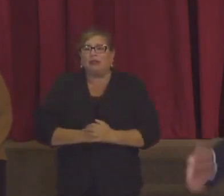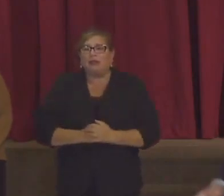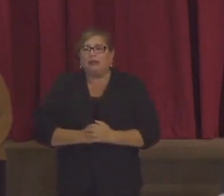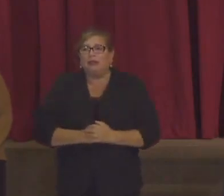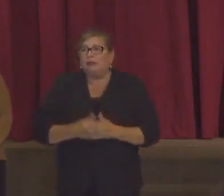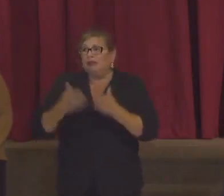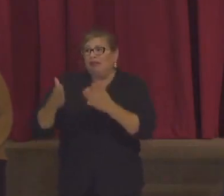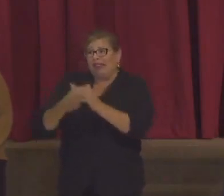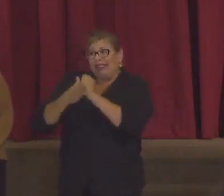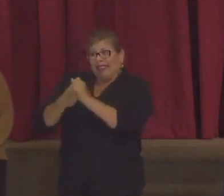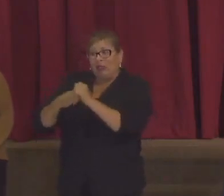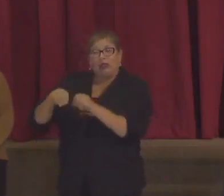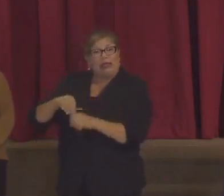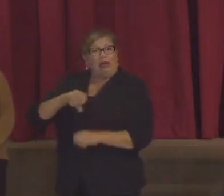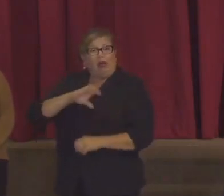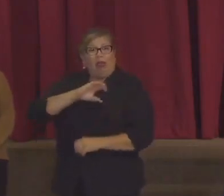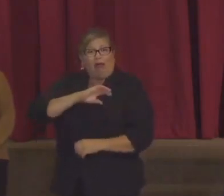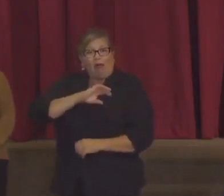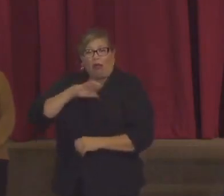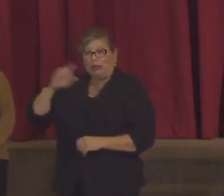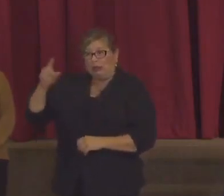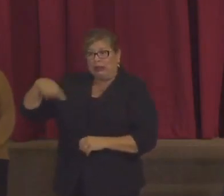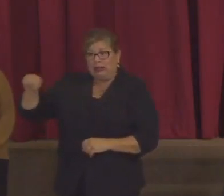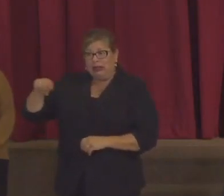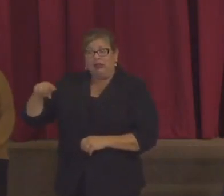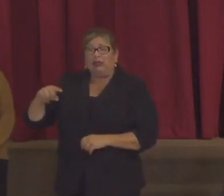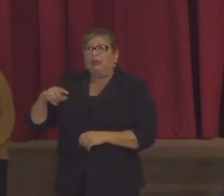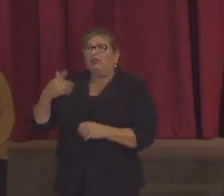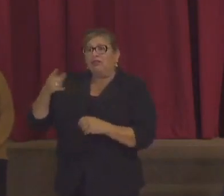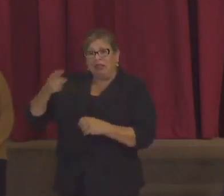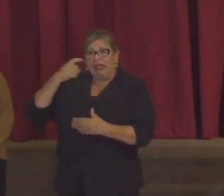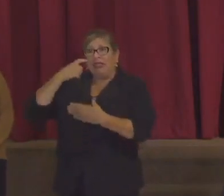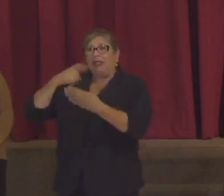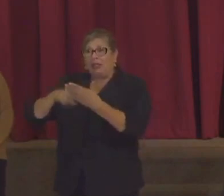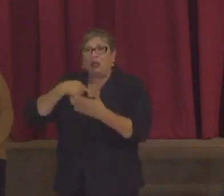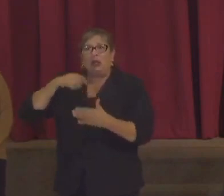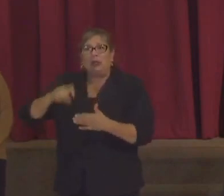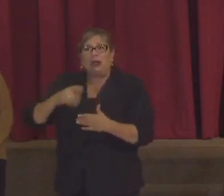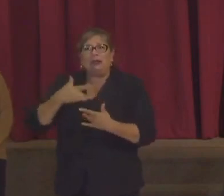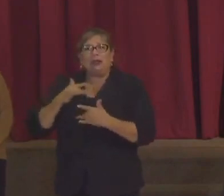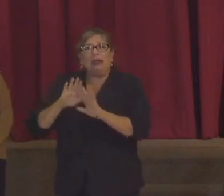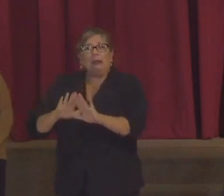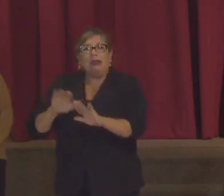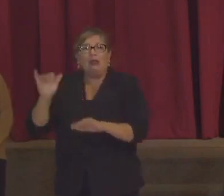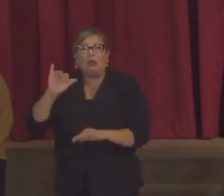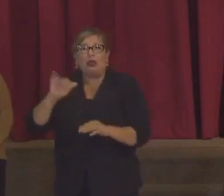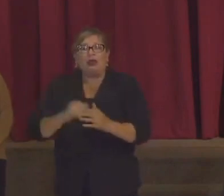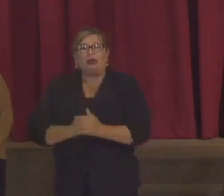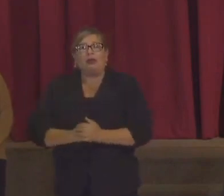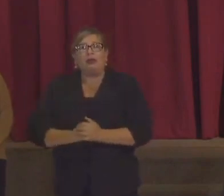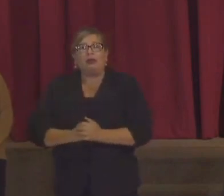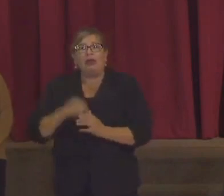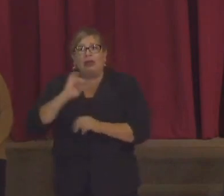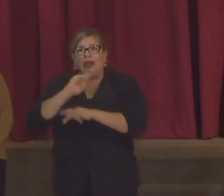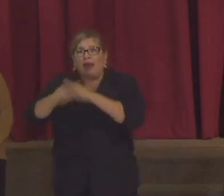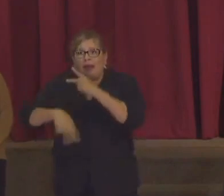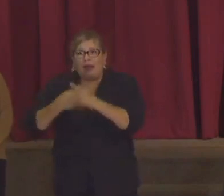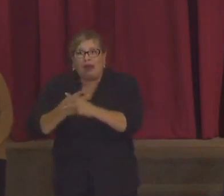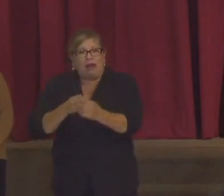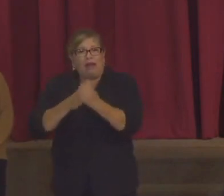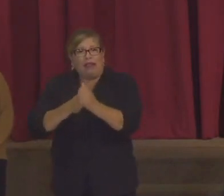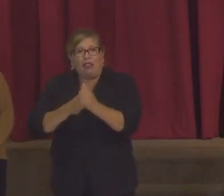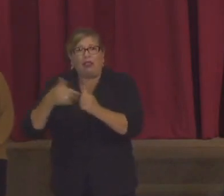meet this moment, that recognize the empathy that's called for as well. That kind of leadership is desperately needed in this